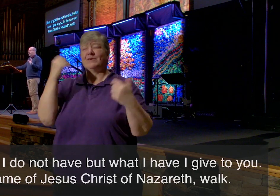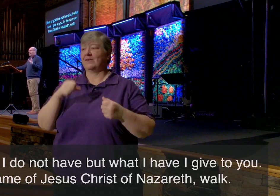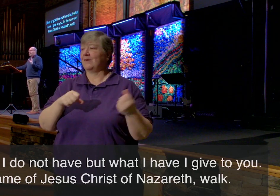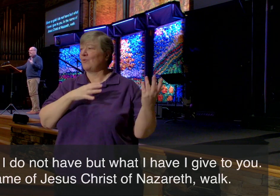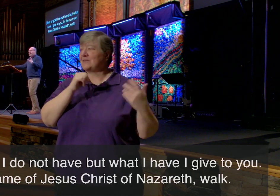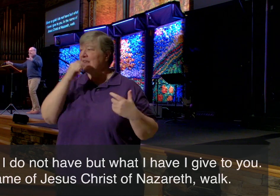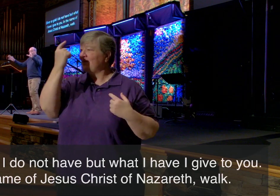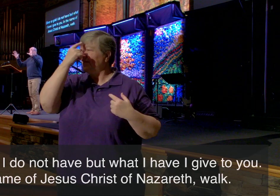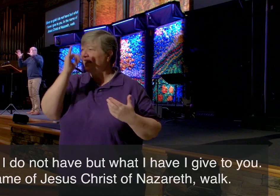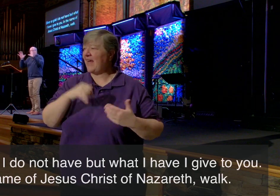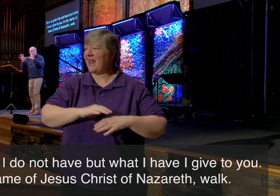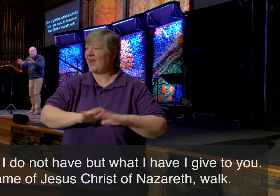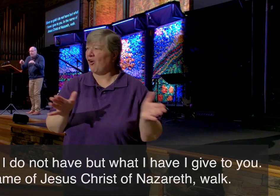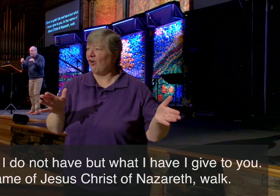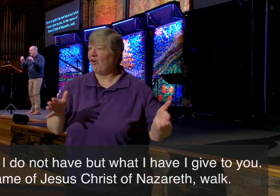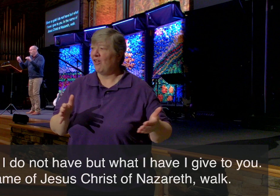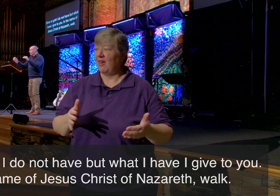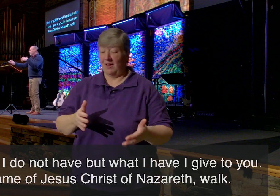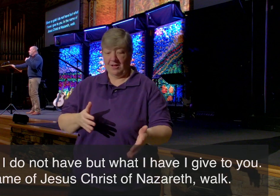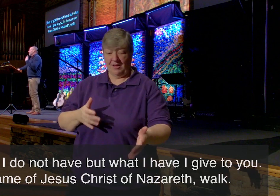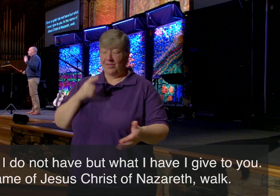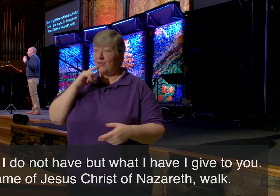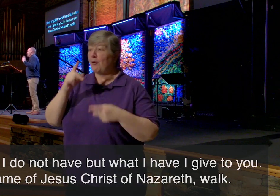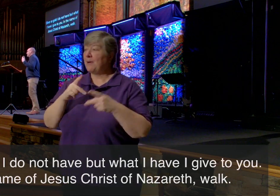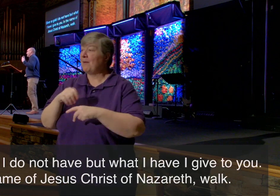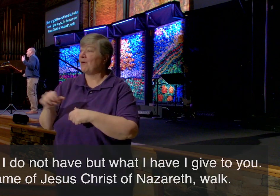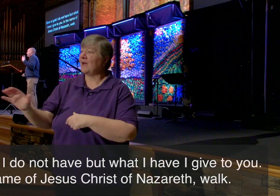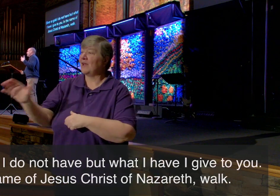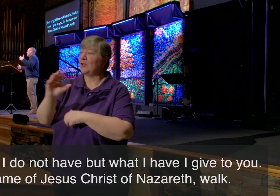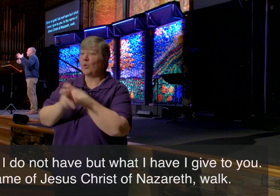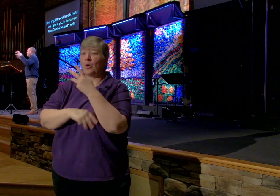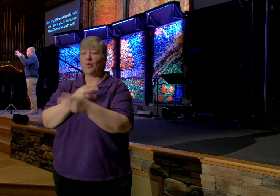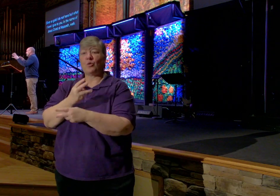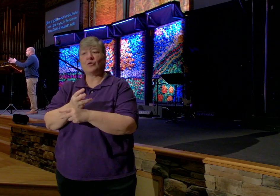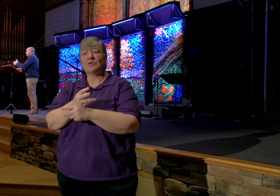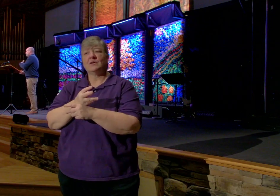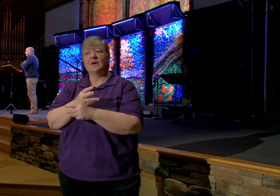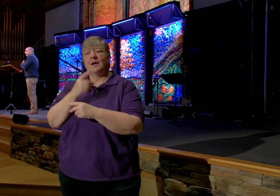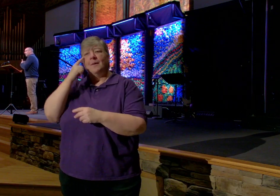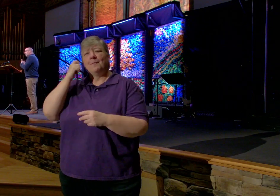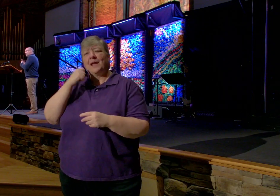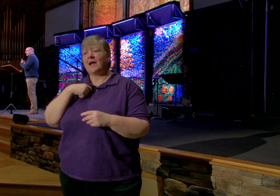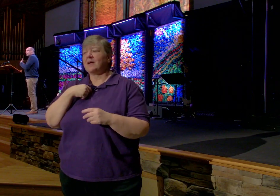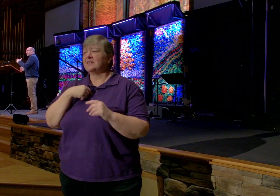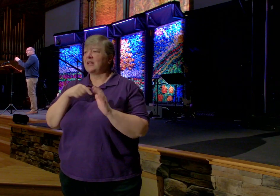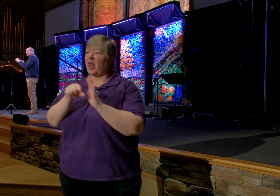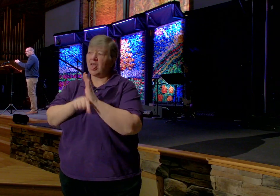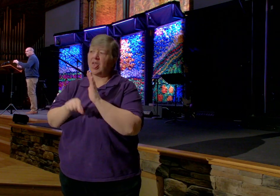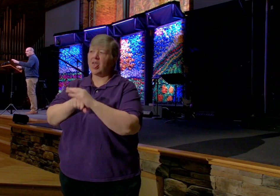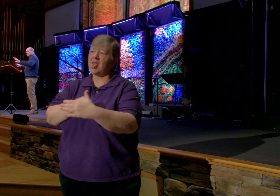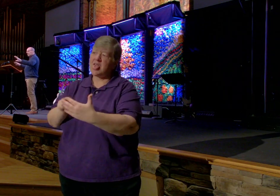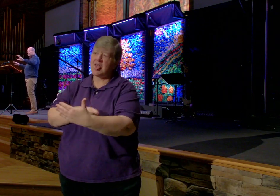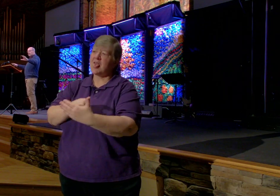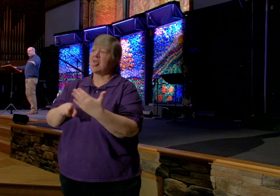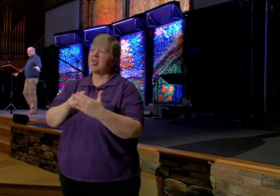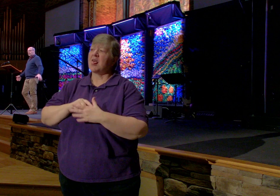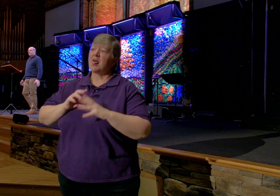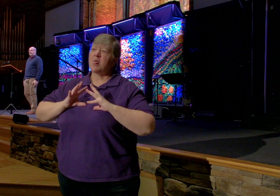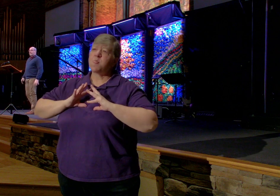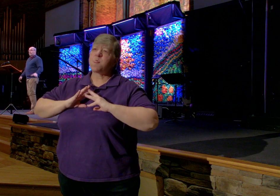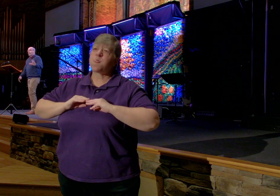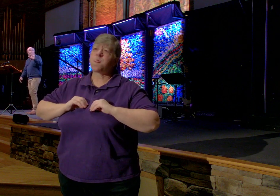wasn't even on his radar. There are people in your world who, because they're beaten down by the world, they're